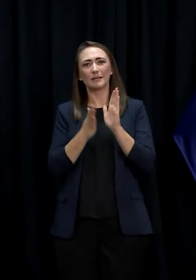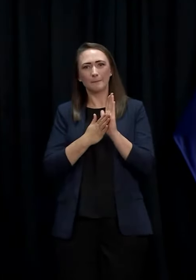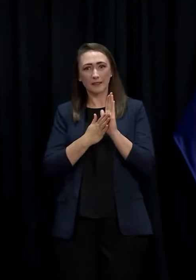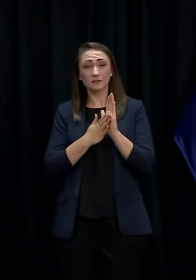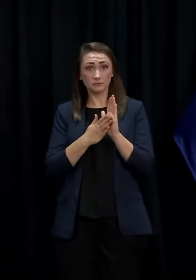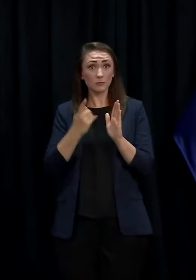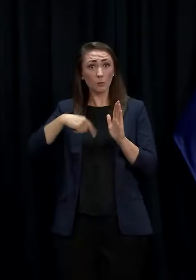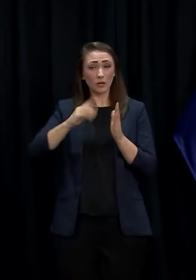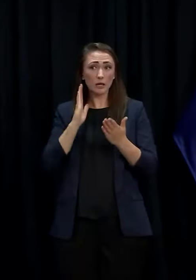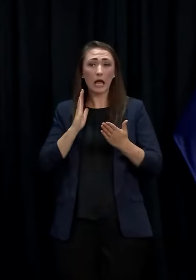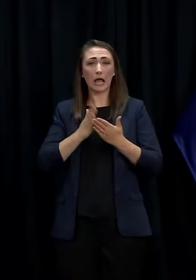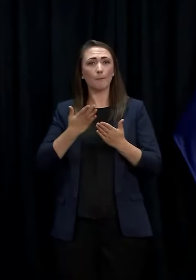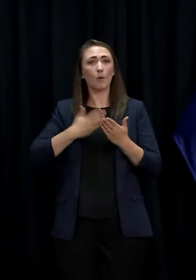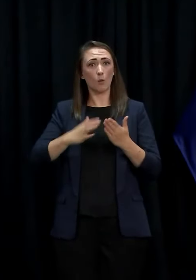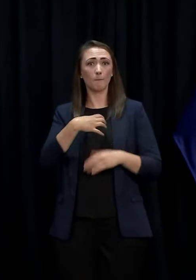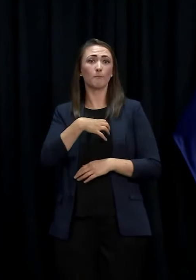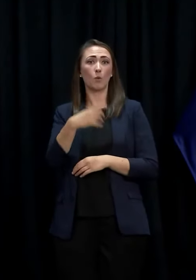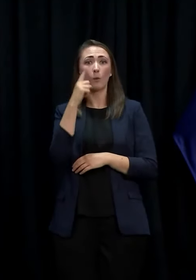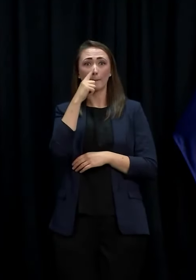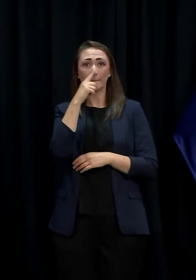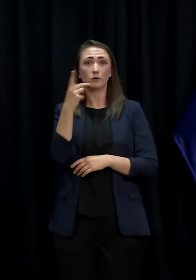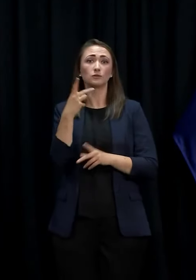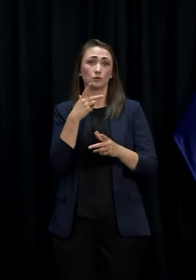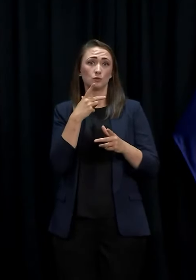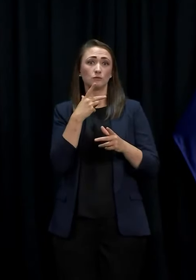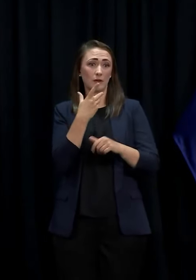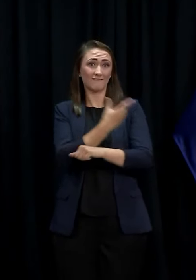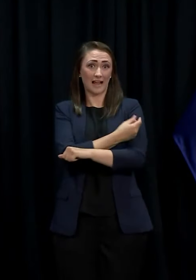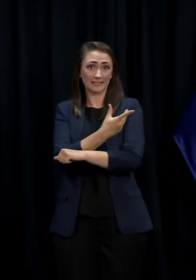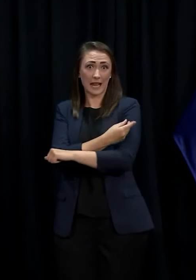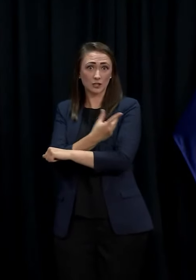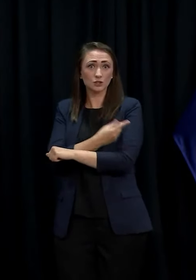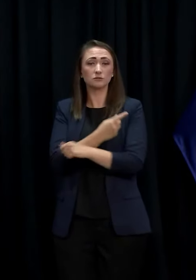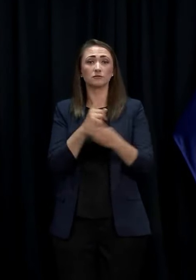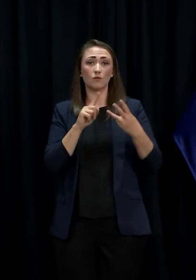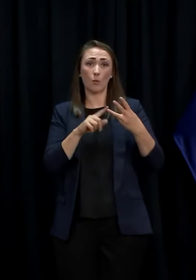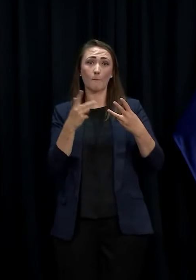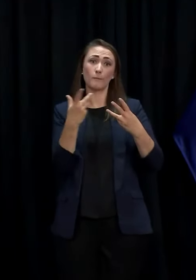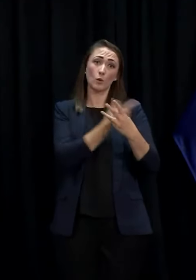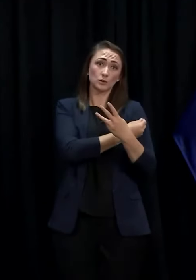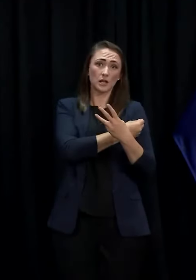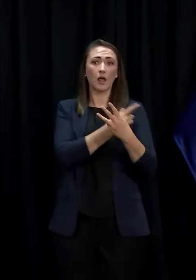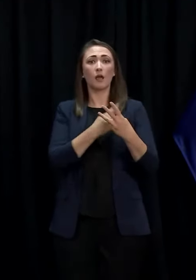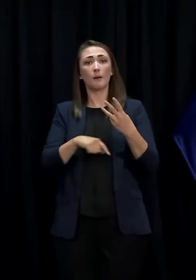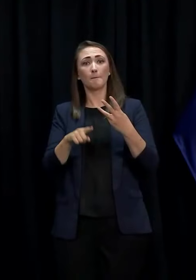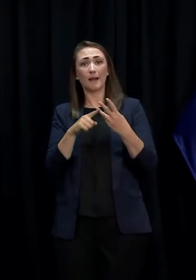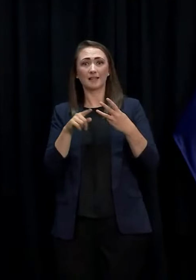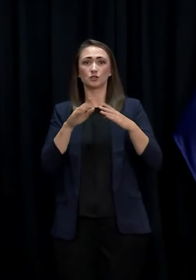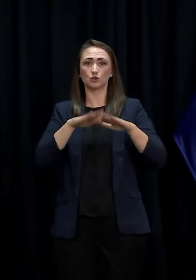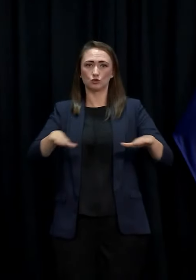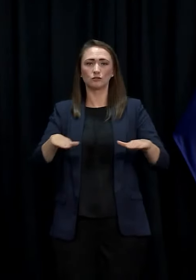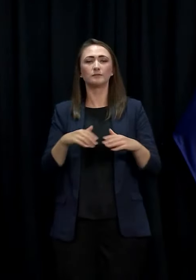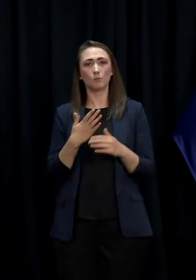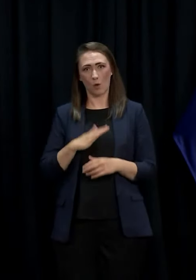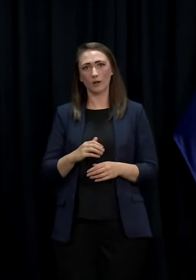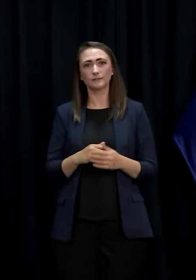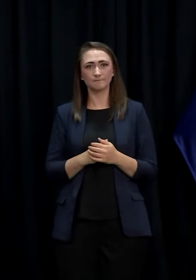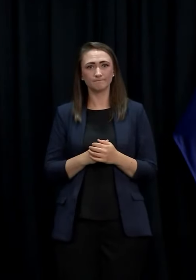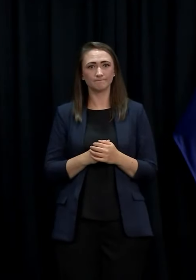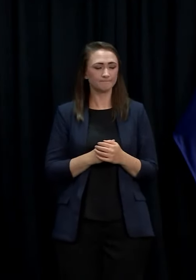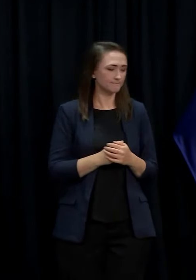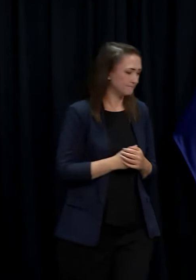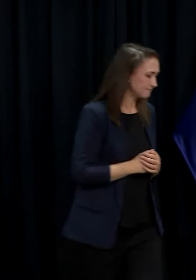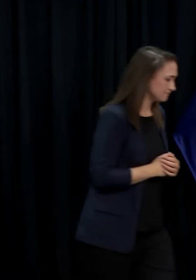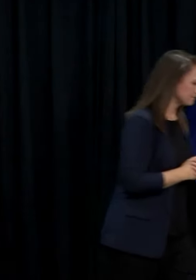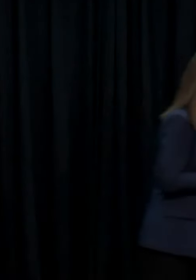absolutely no question about that. We want to see a higher uptake of boosters, but also a higher uptake of vaccination for children. Just following